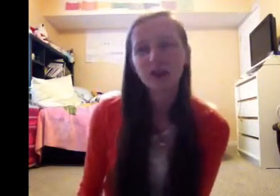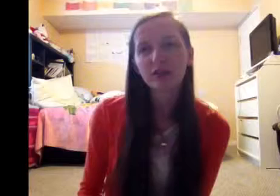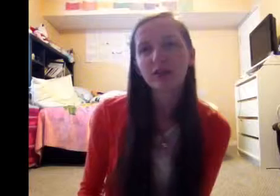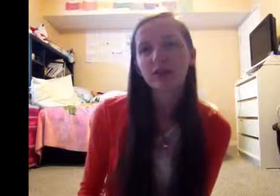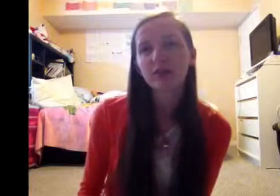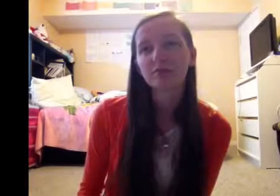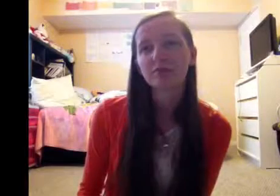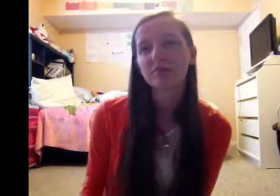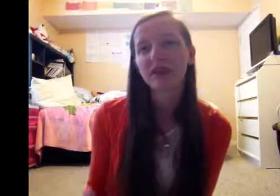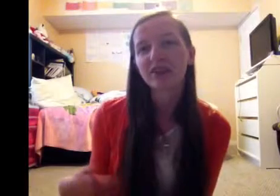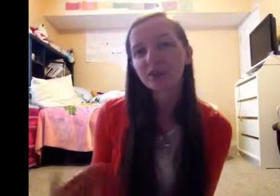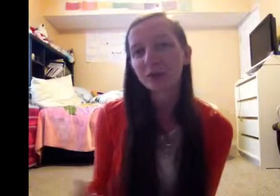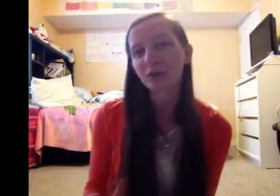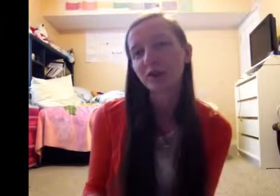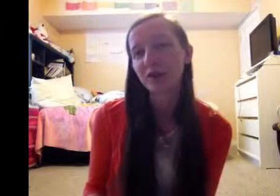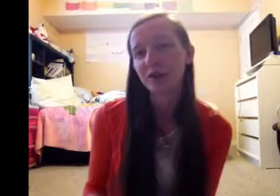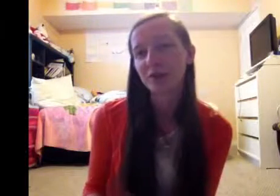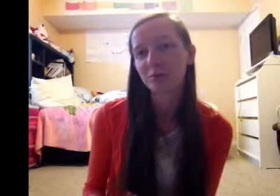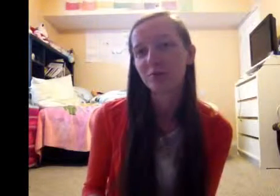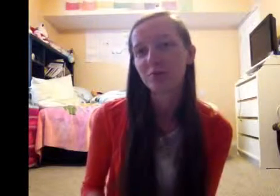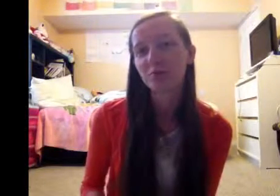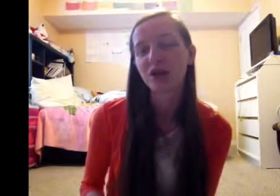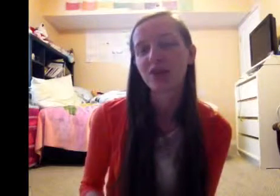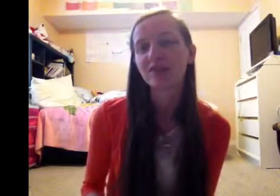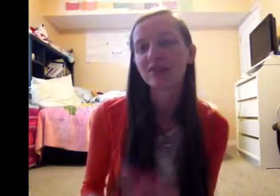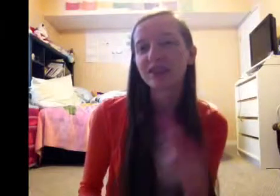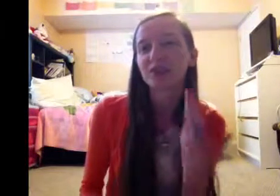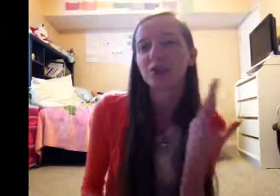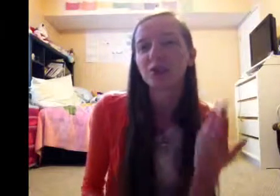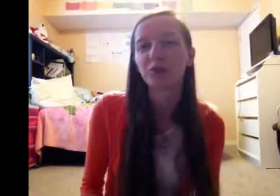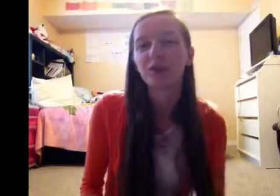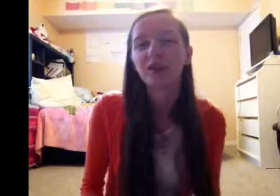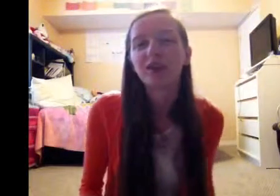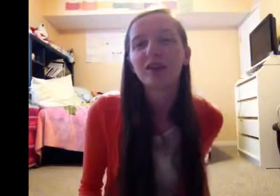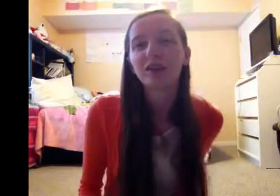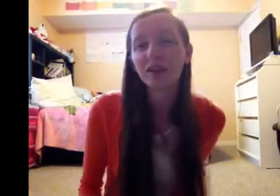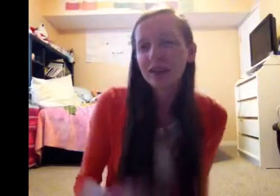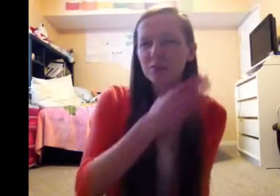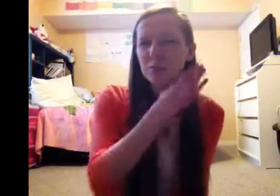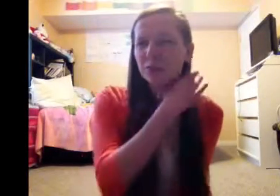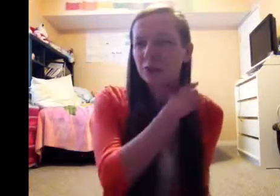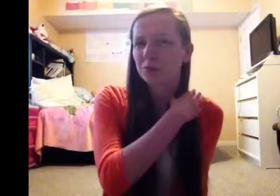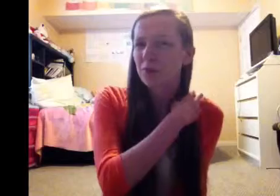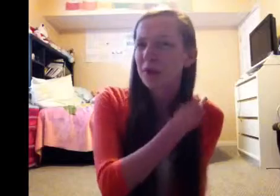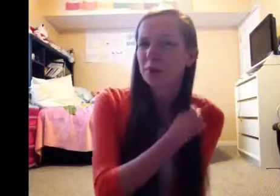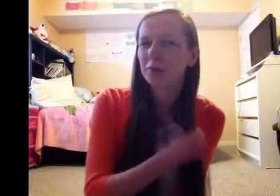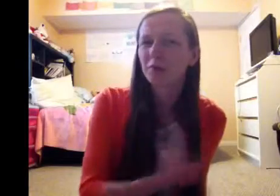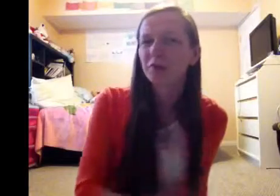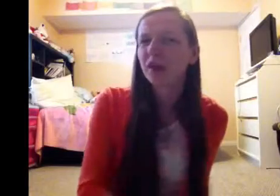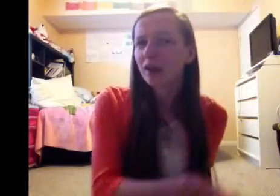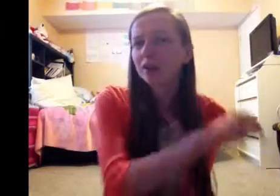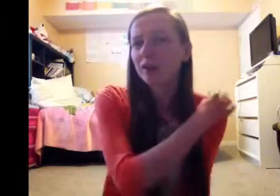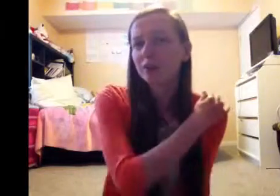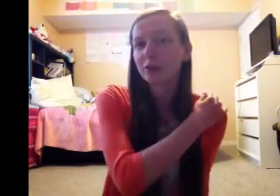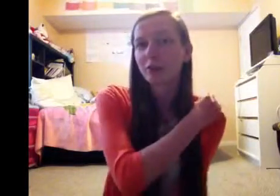fractions, I guess you won't really need them, but, like, if you do, I guess some people do. Anyway, I'll show you